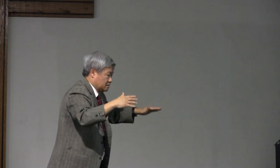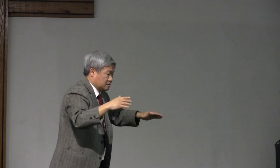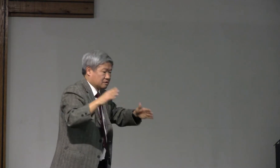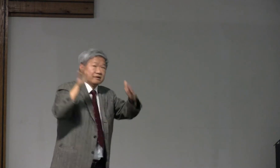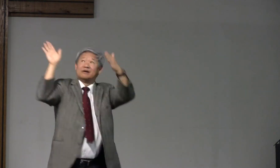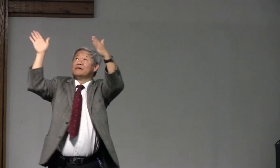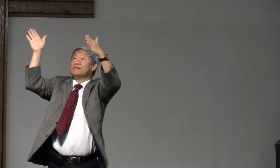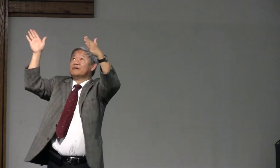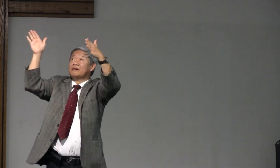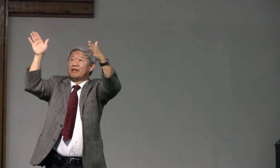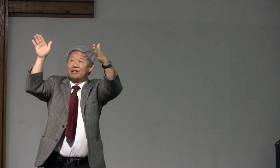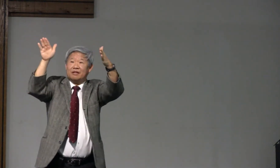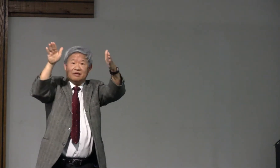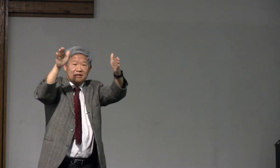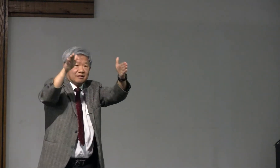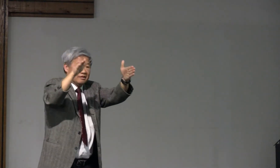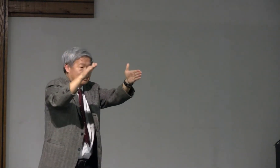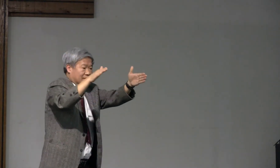He let them have freedom of religion.